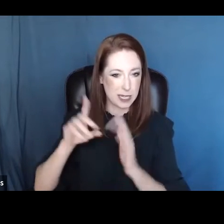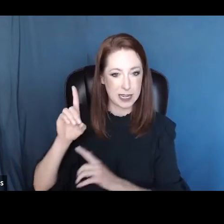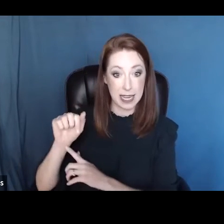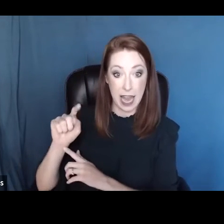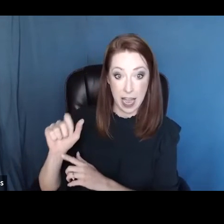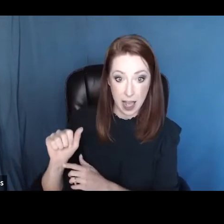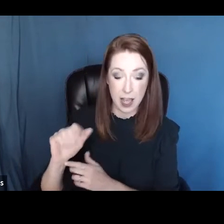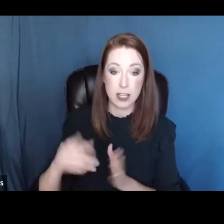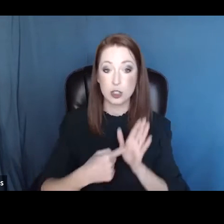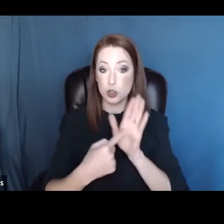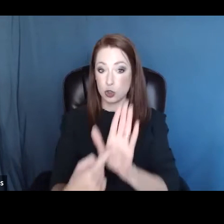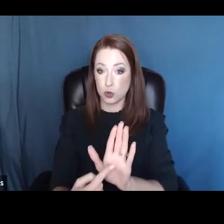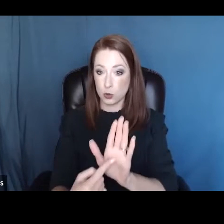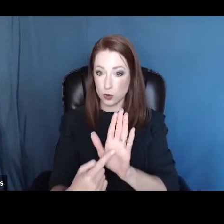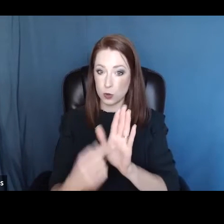some